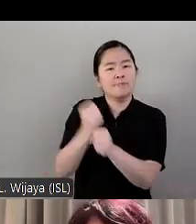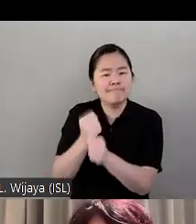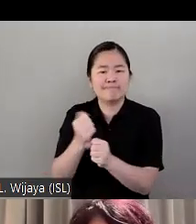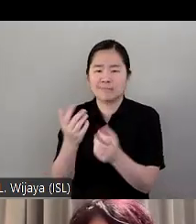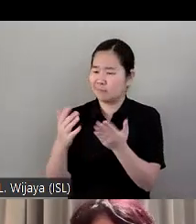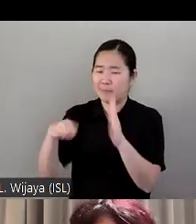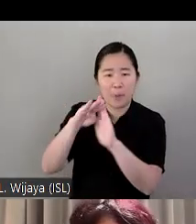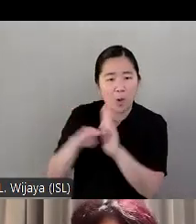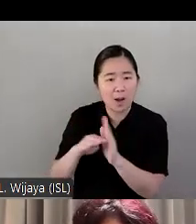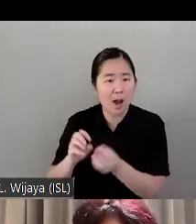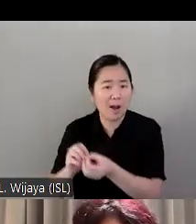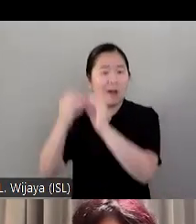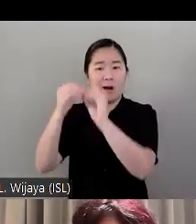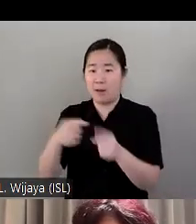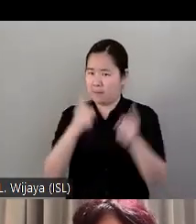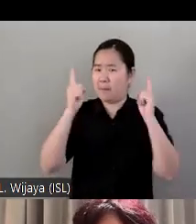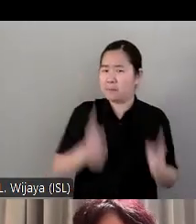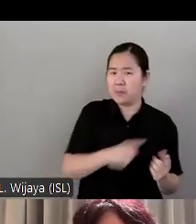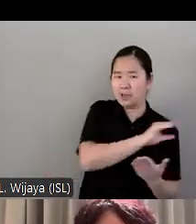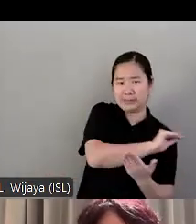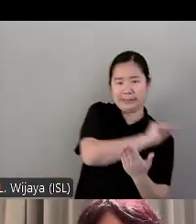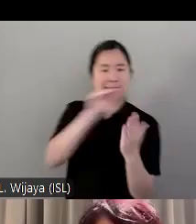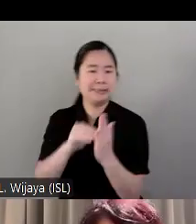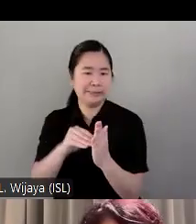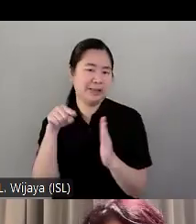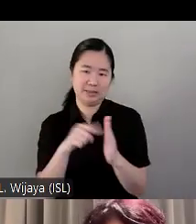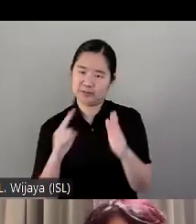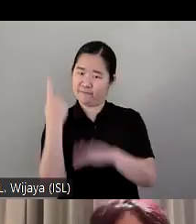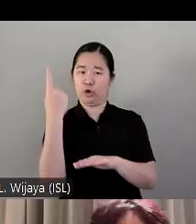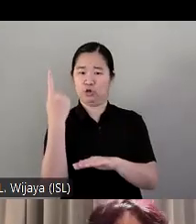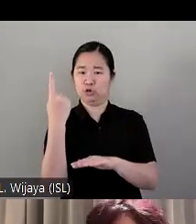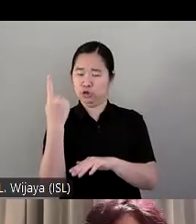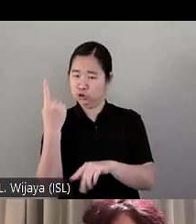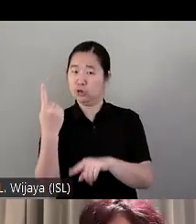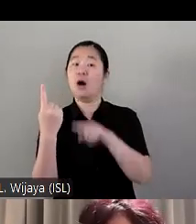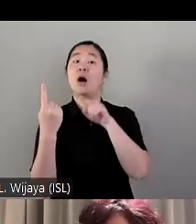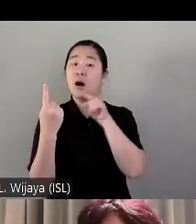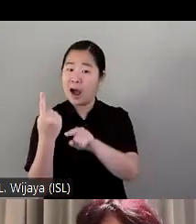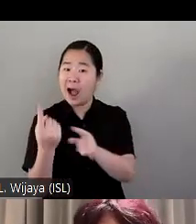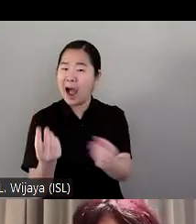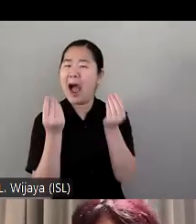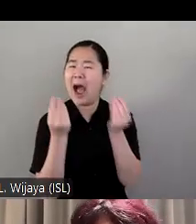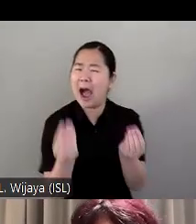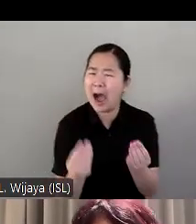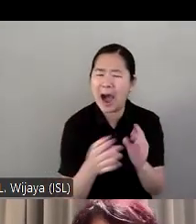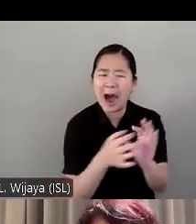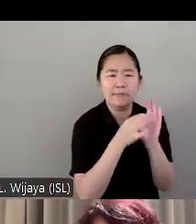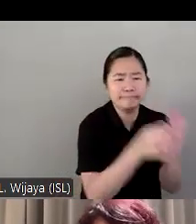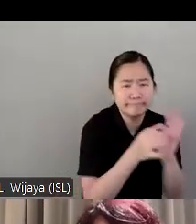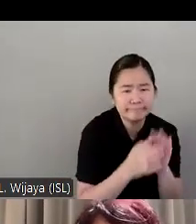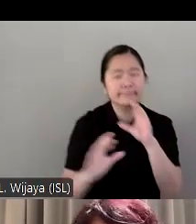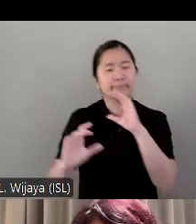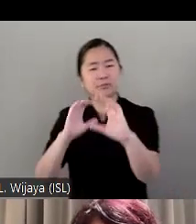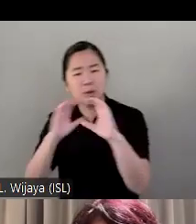persons with disabilities and partner organizations. We cannot assess safeguarding risks in a vacuum.